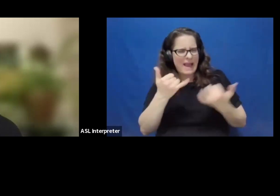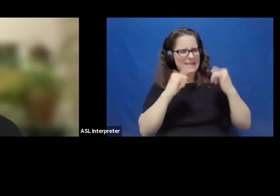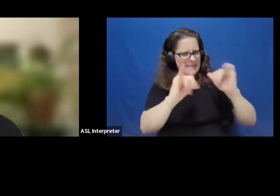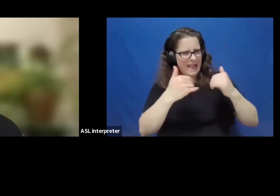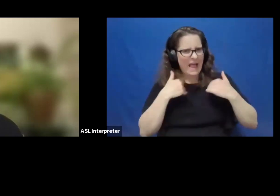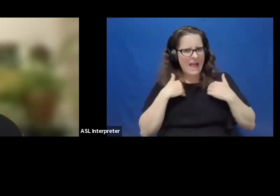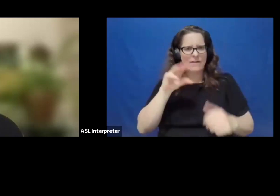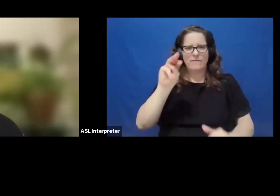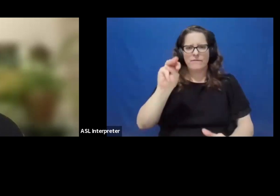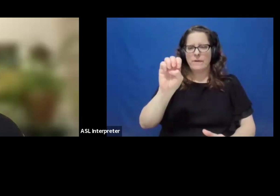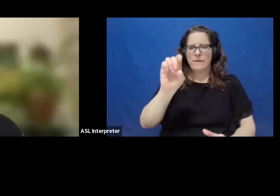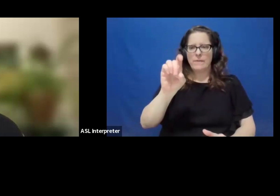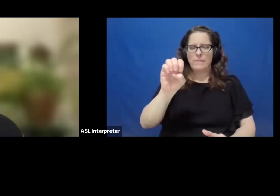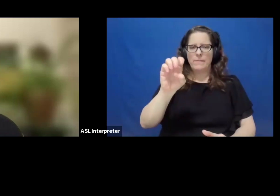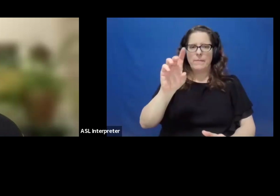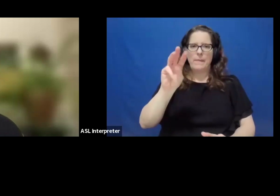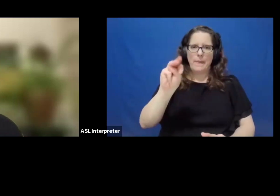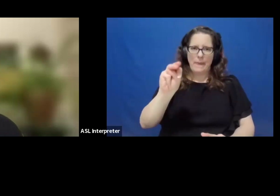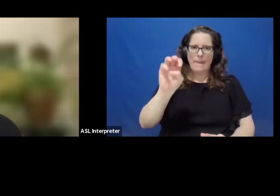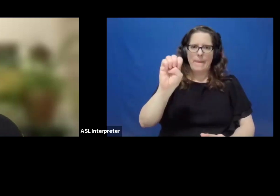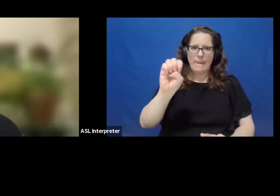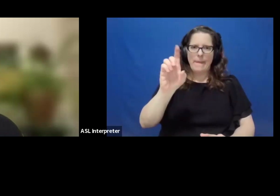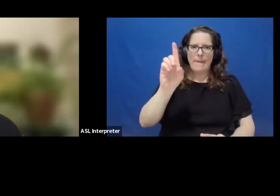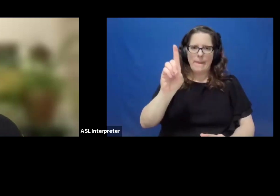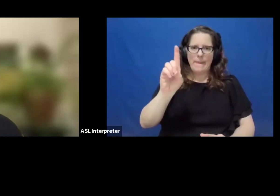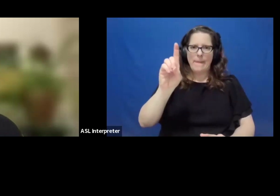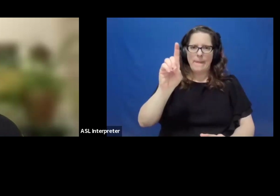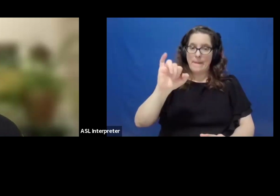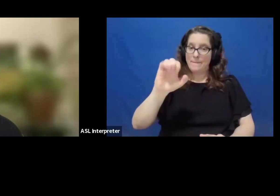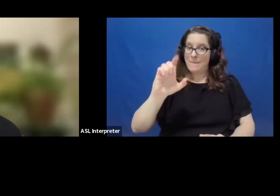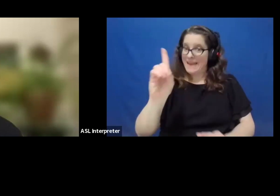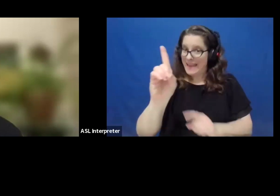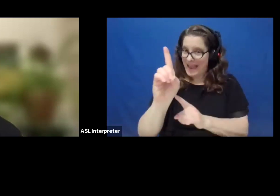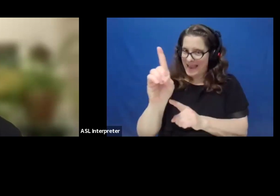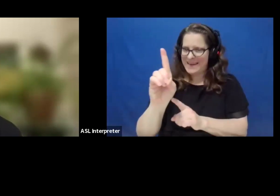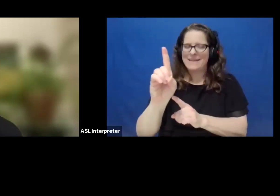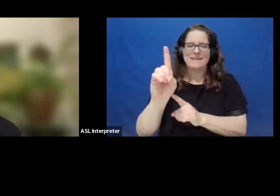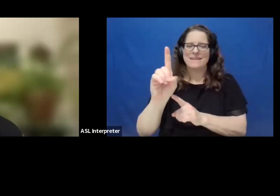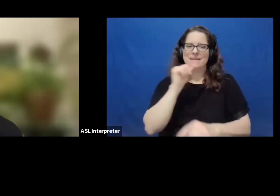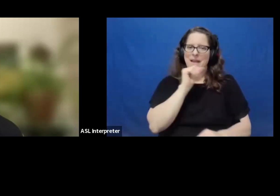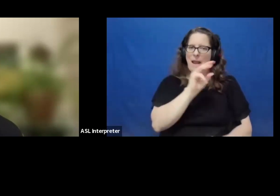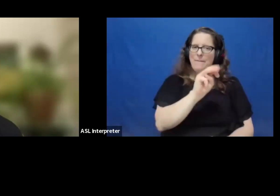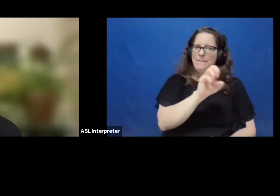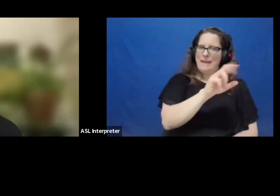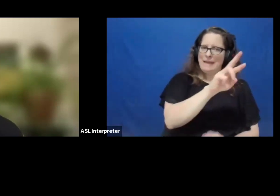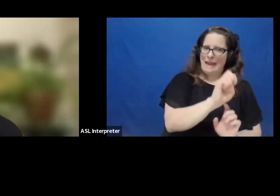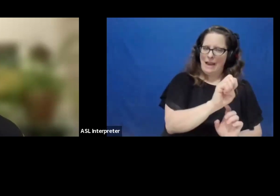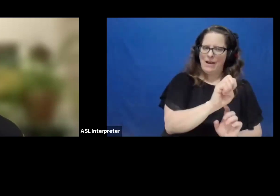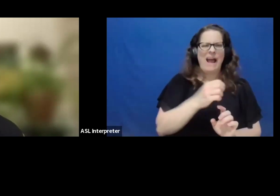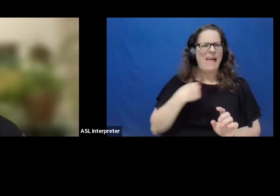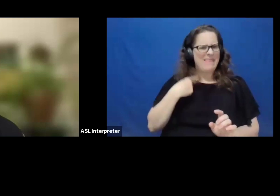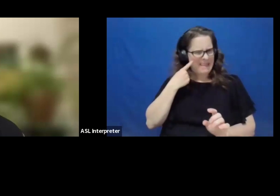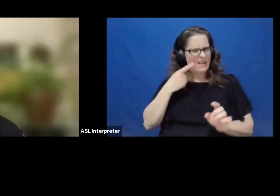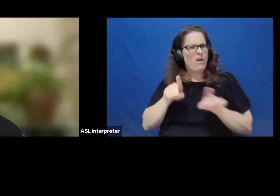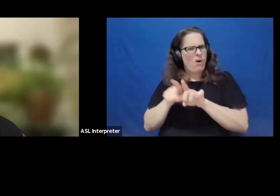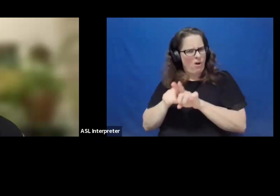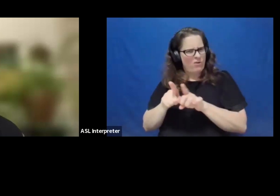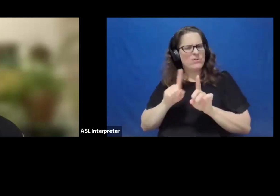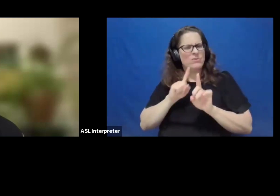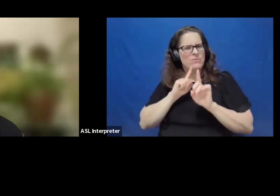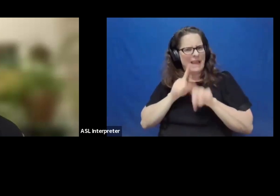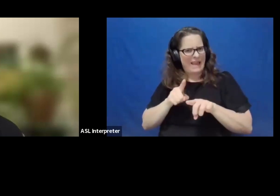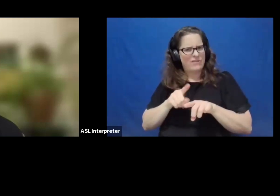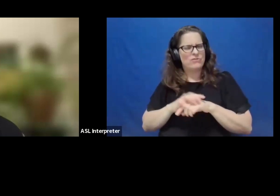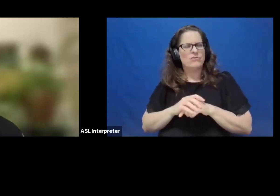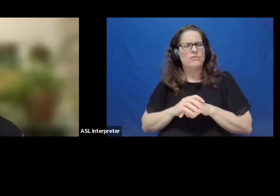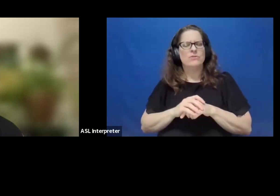question. To still be eligible for Medicaid, not Medicare. Okay, believe I answered that one as well,